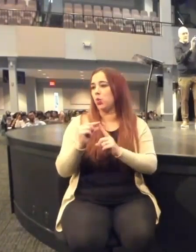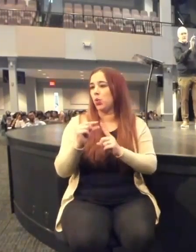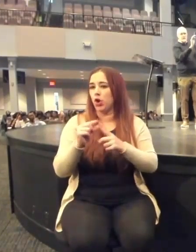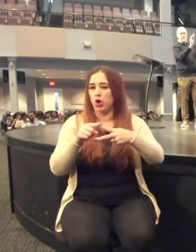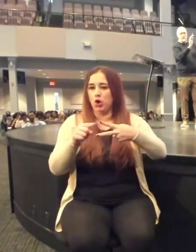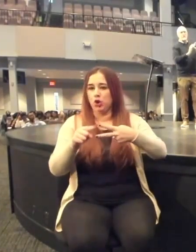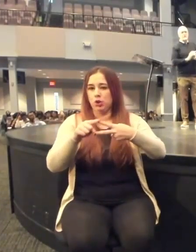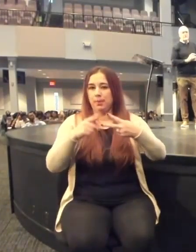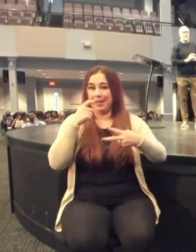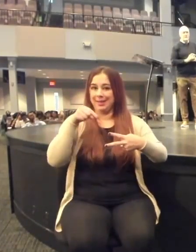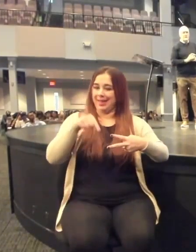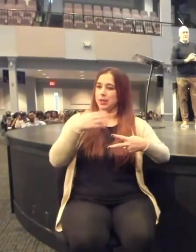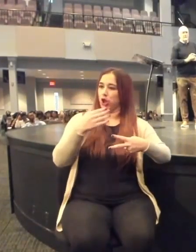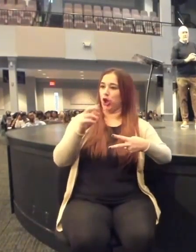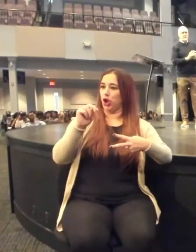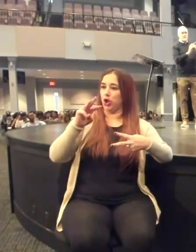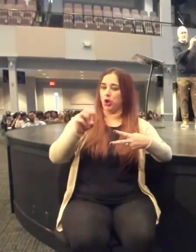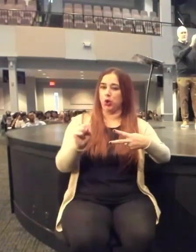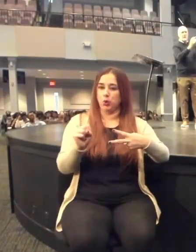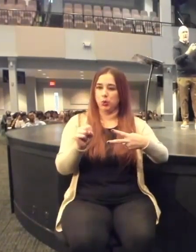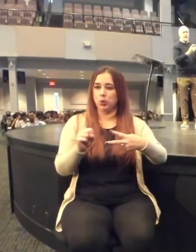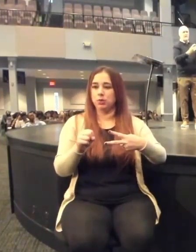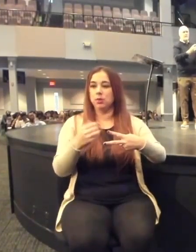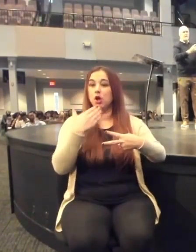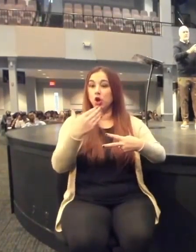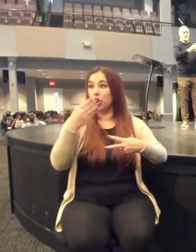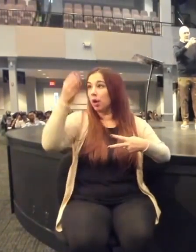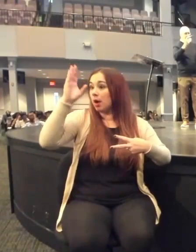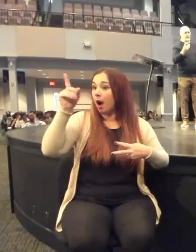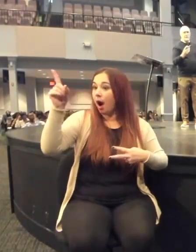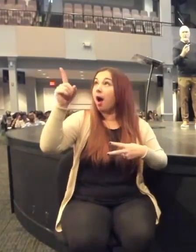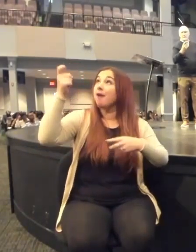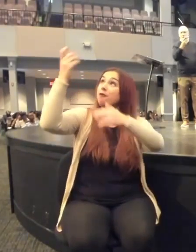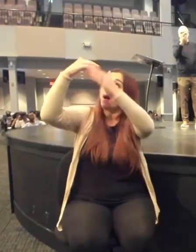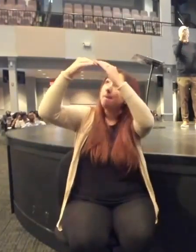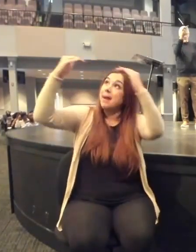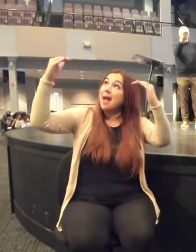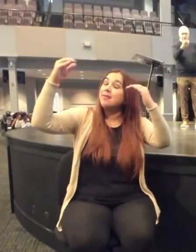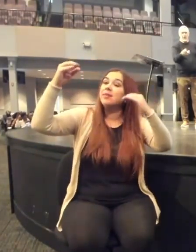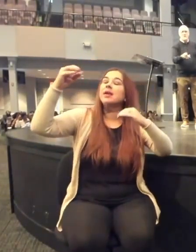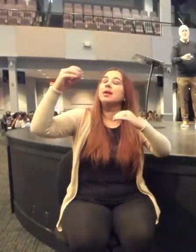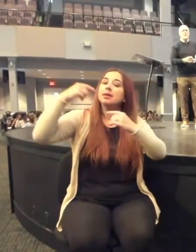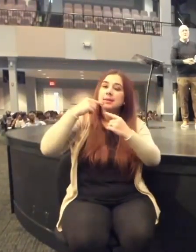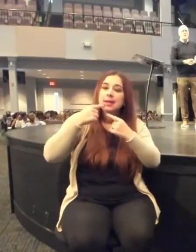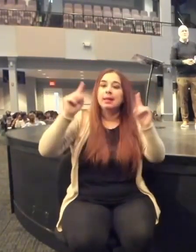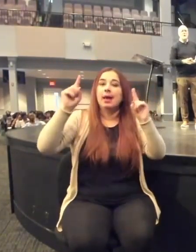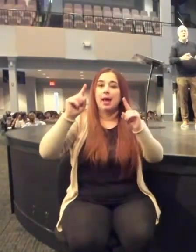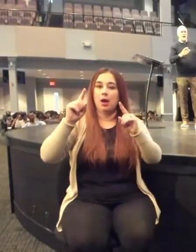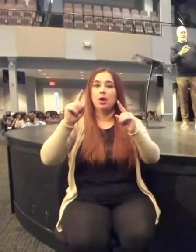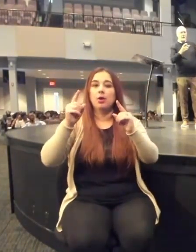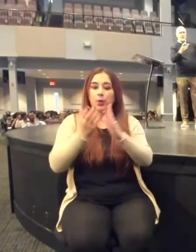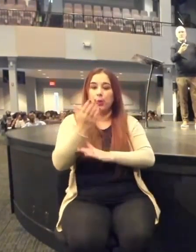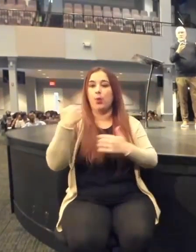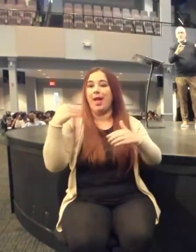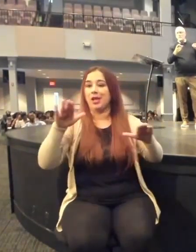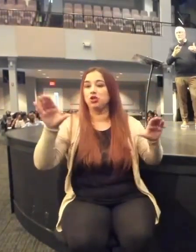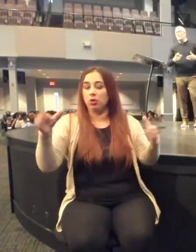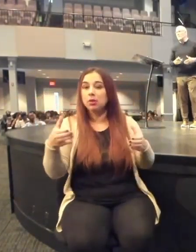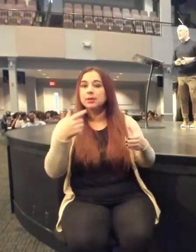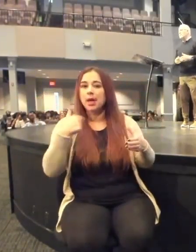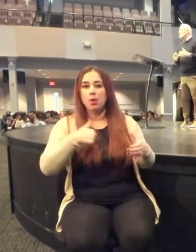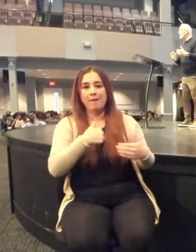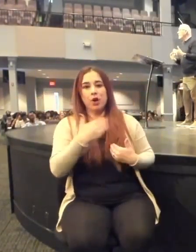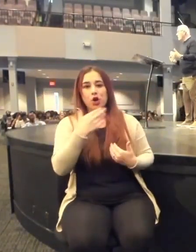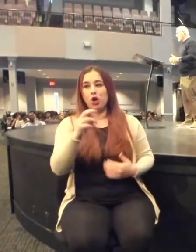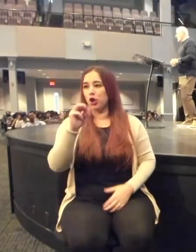is the good news. This good God from heaven above declares through the angelic host, I have good news for